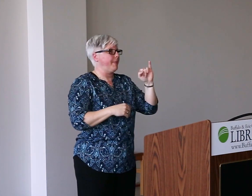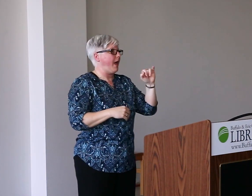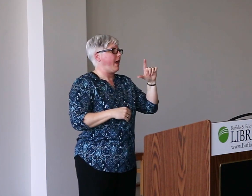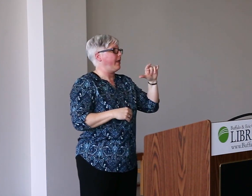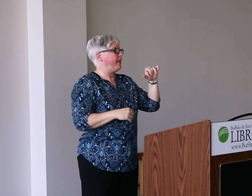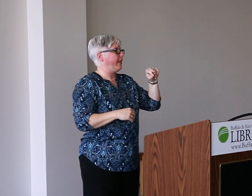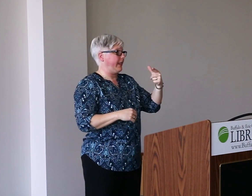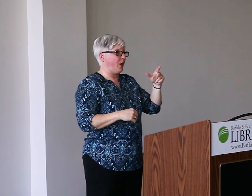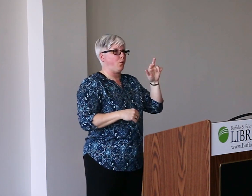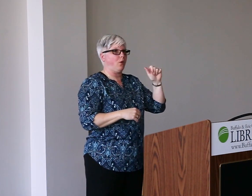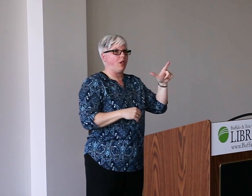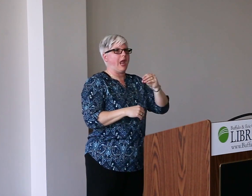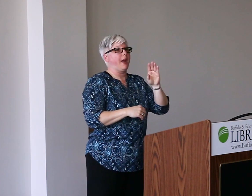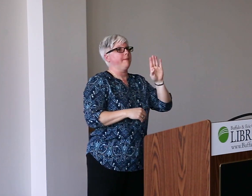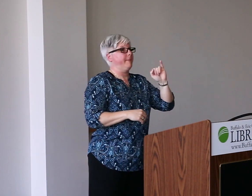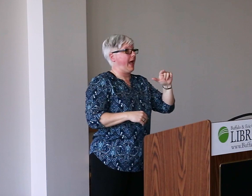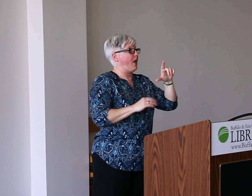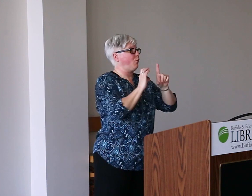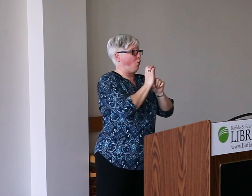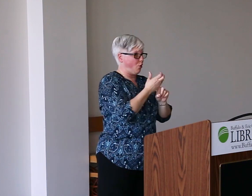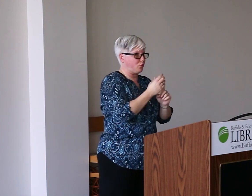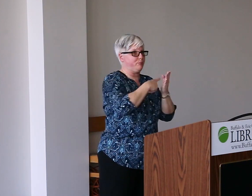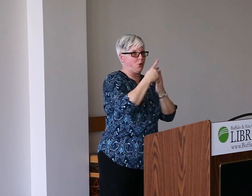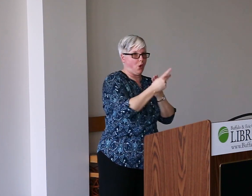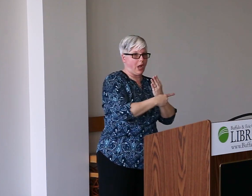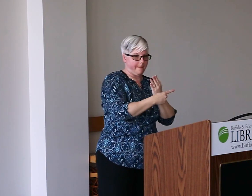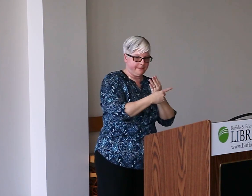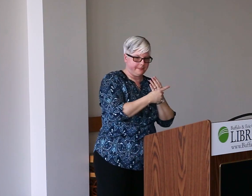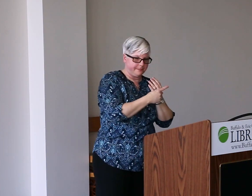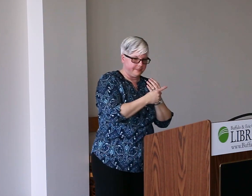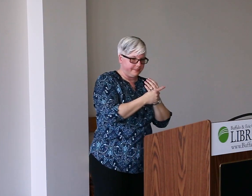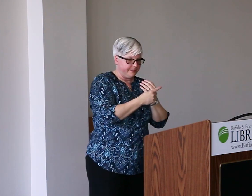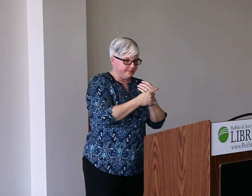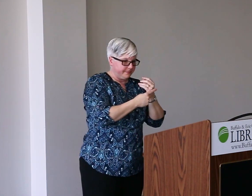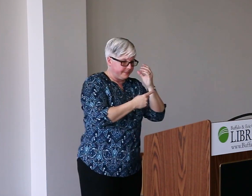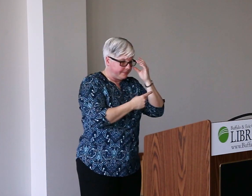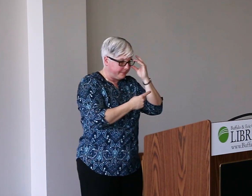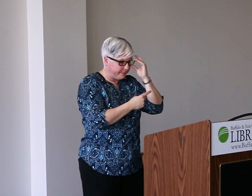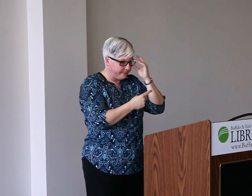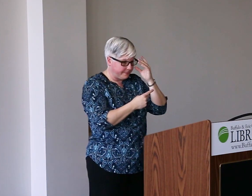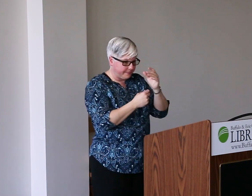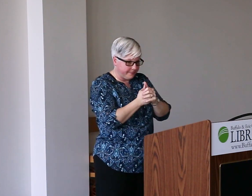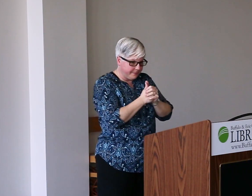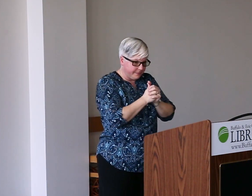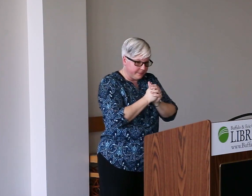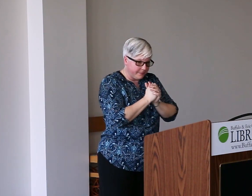Deaf, has bilingual and bicultural programs.